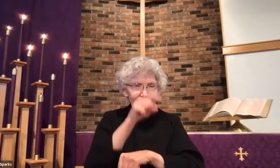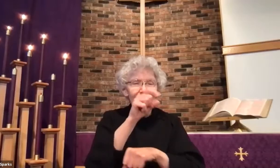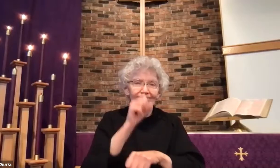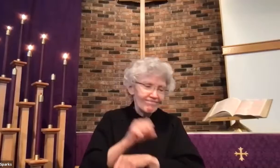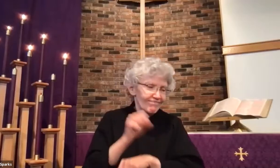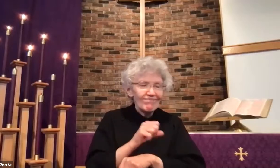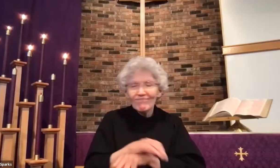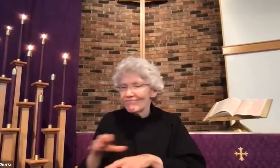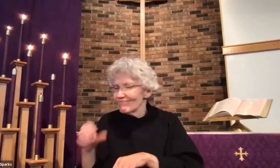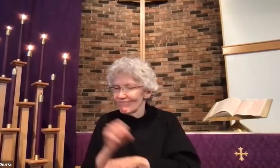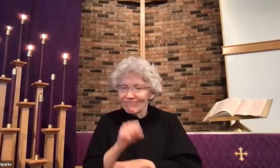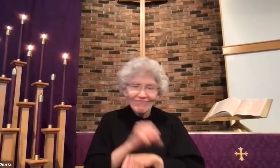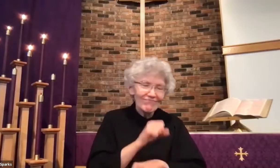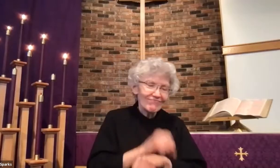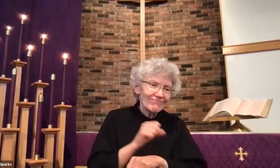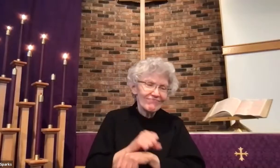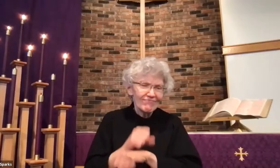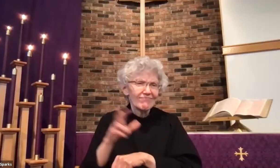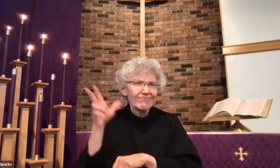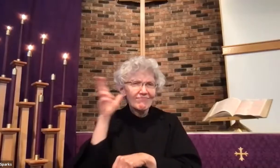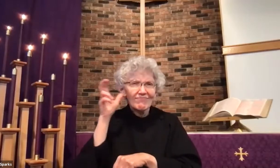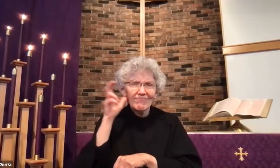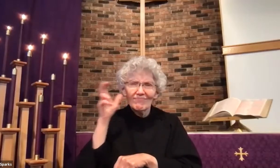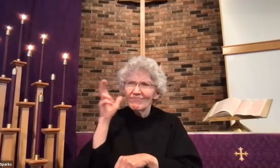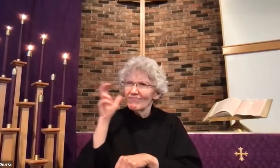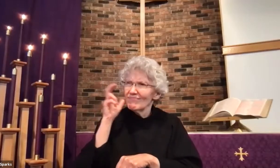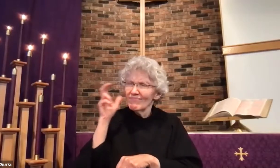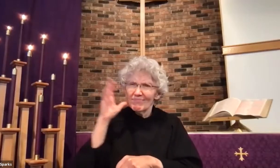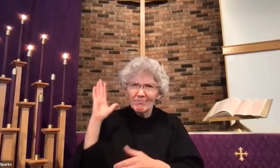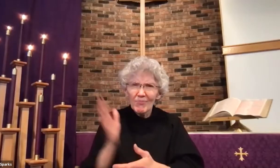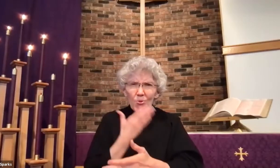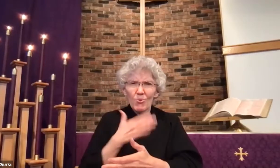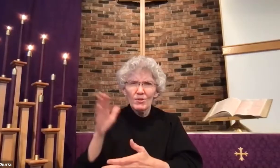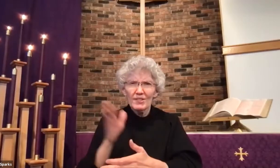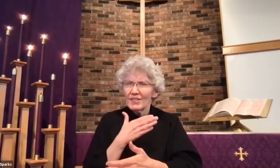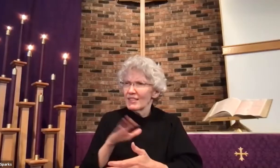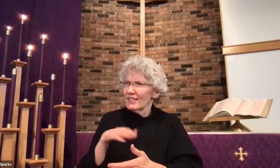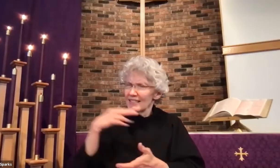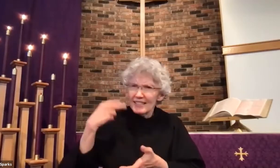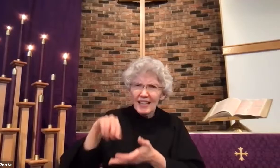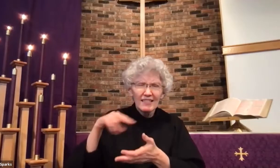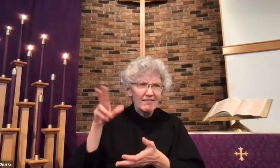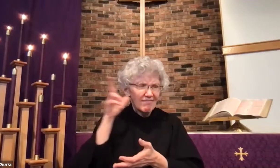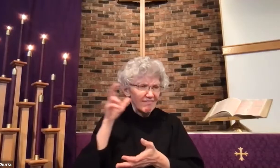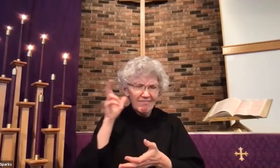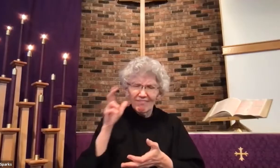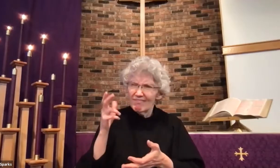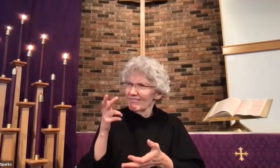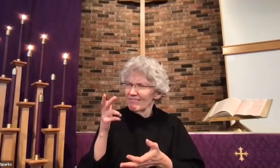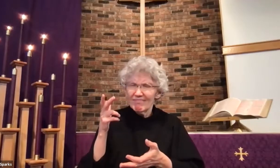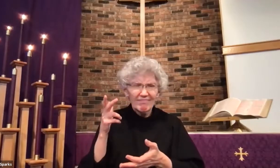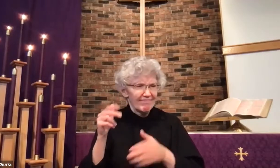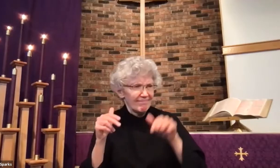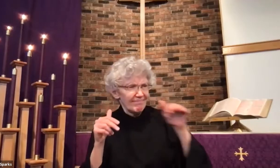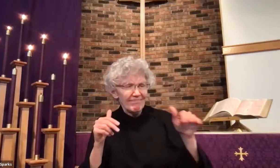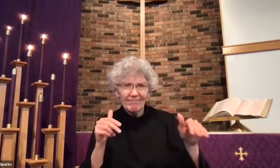The older son had been out in the field. When he came near the house, he heard the sounds of music and dancing. So